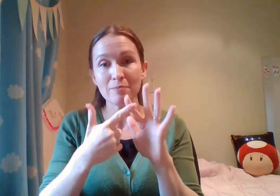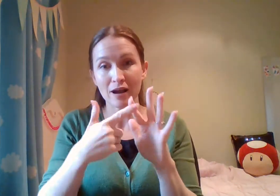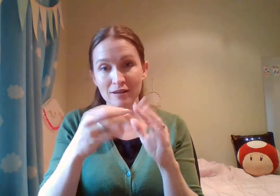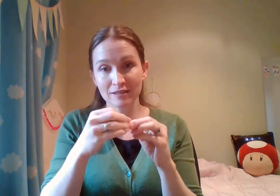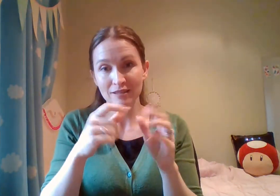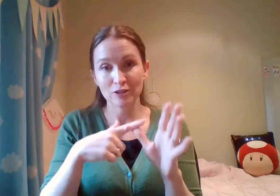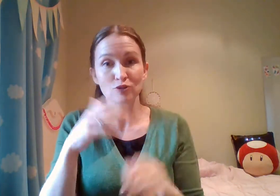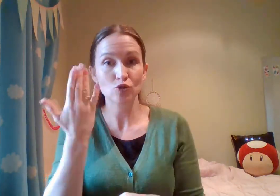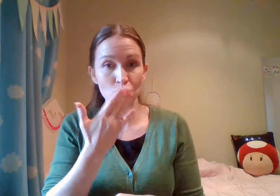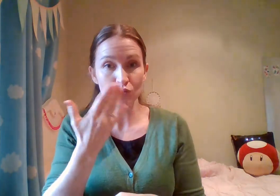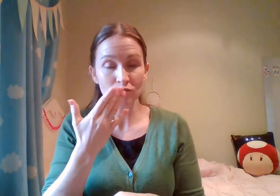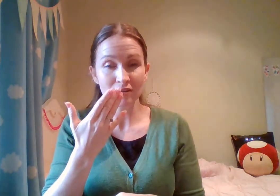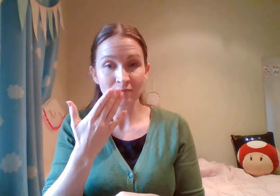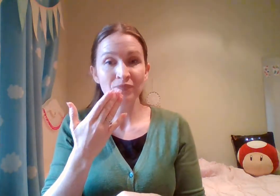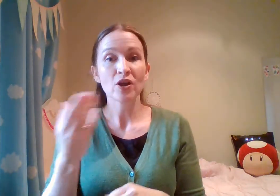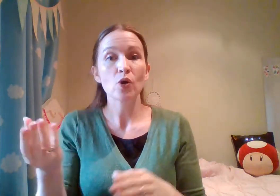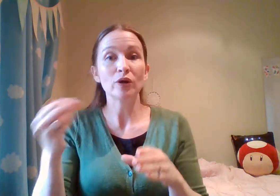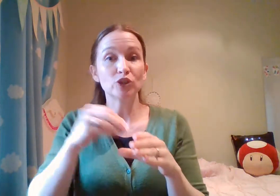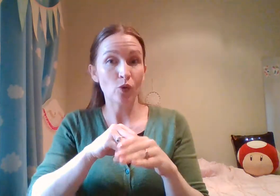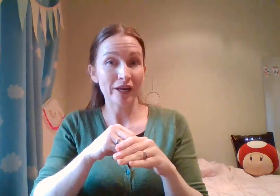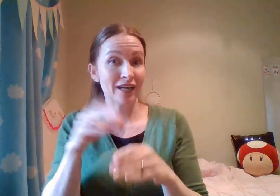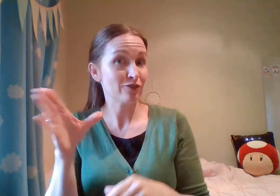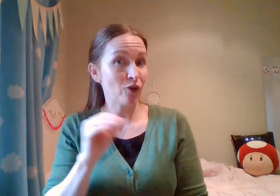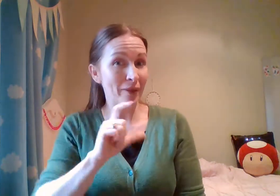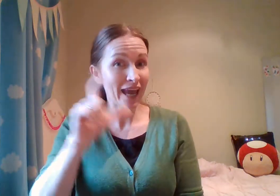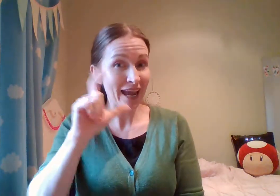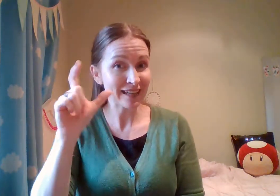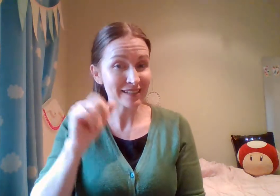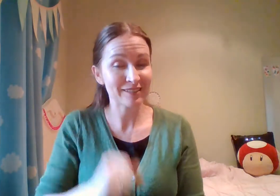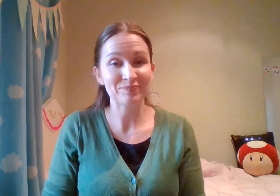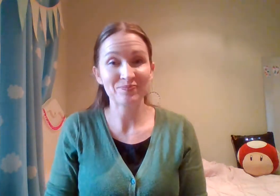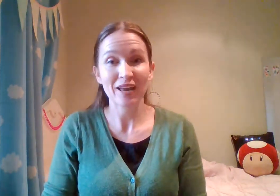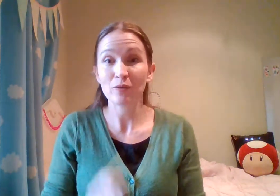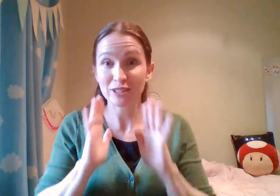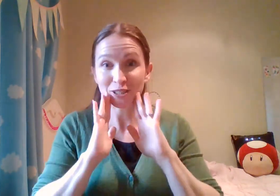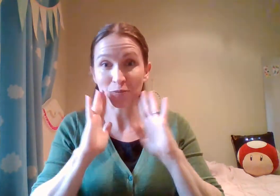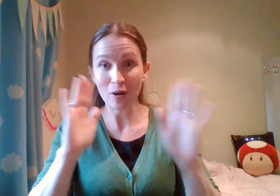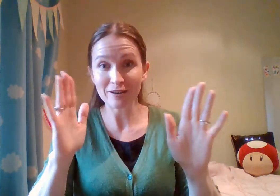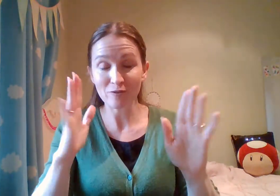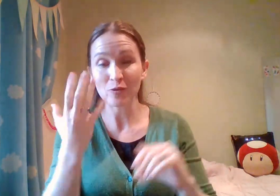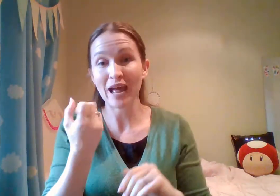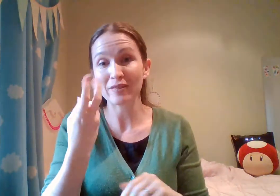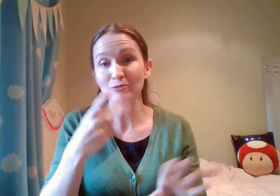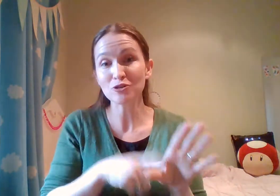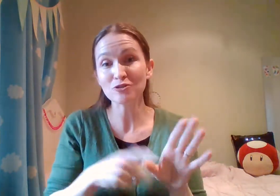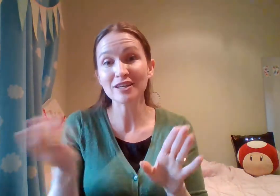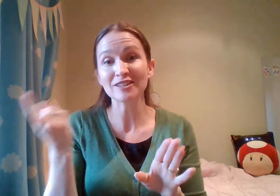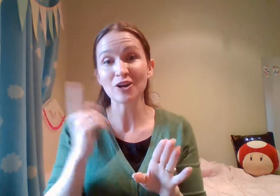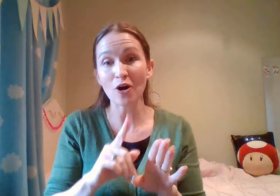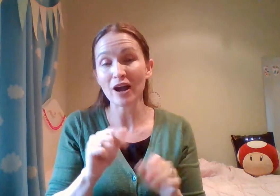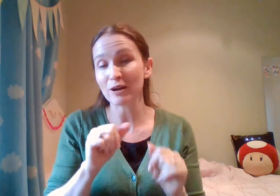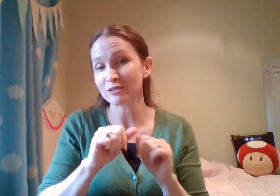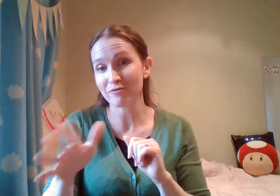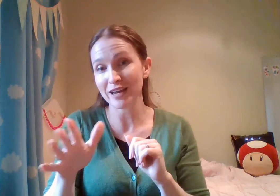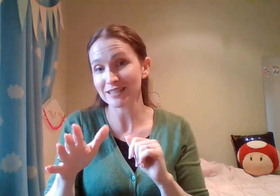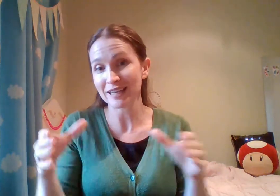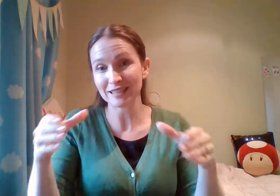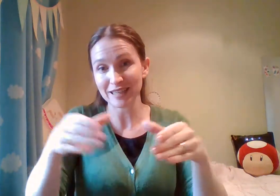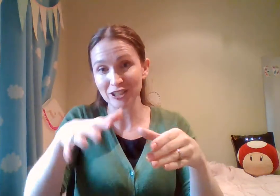Mariba School who are joining us from Cairns, which is wonderful. We had them 2 years ago and it was a fantastic